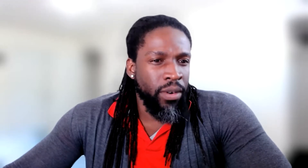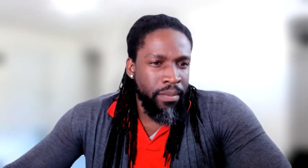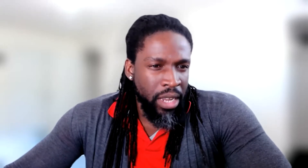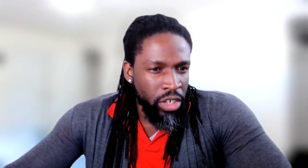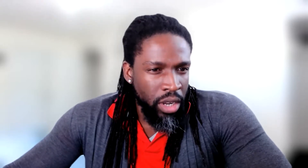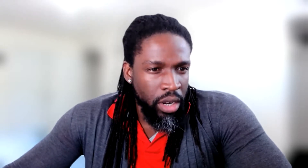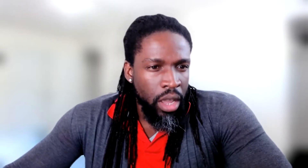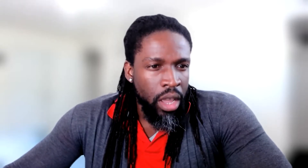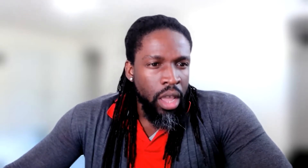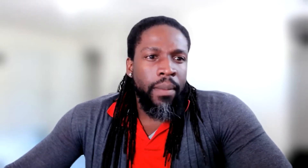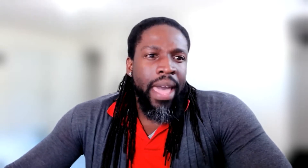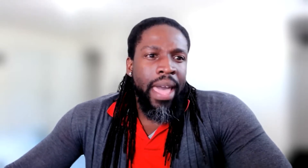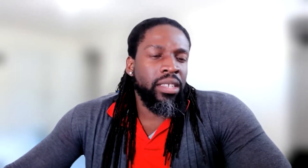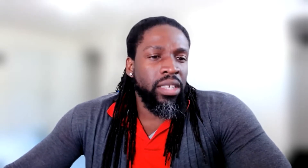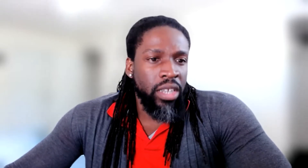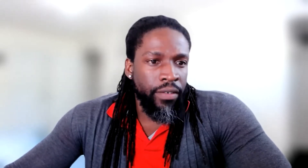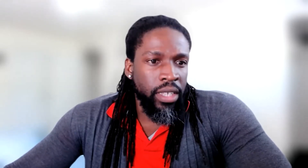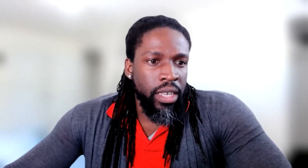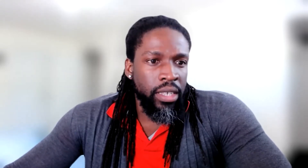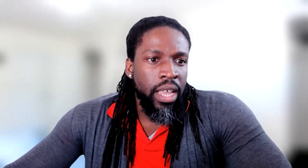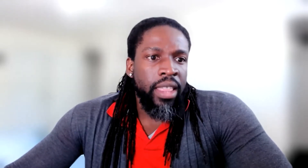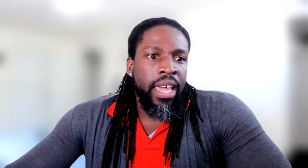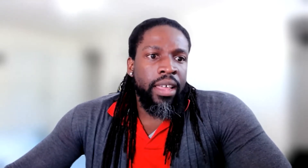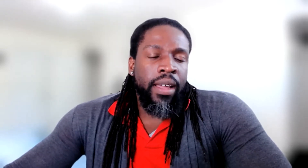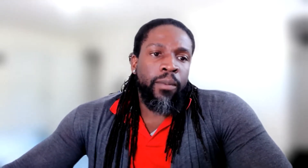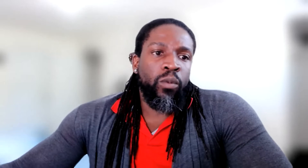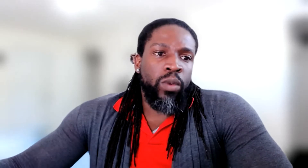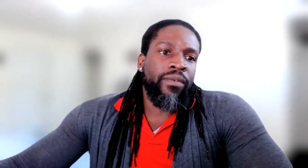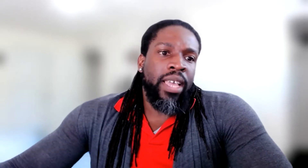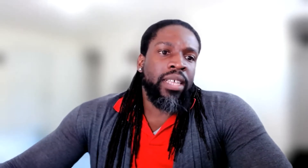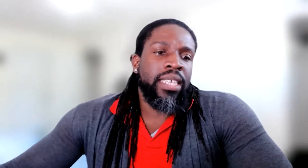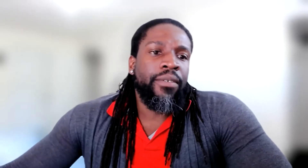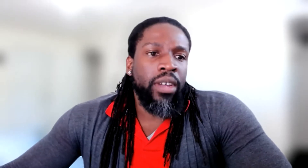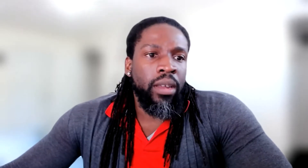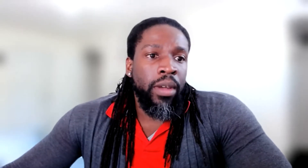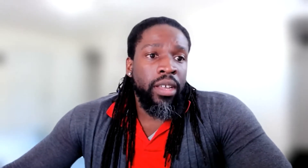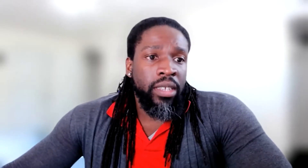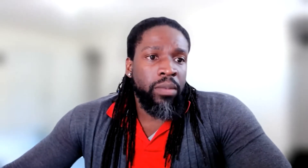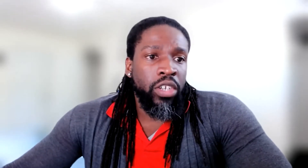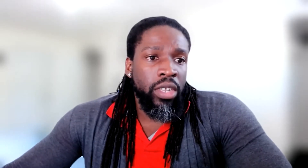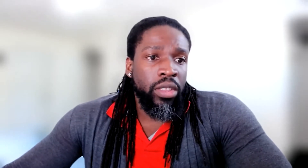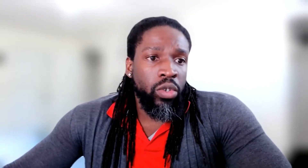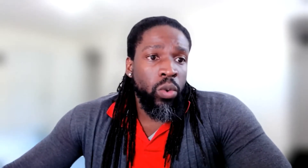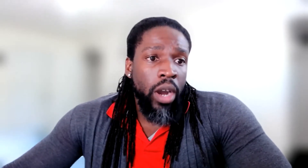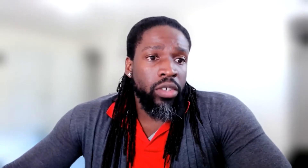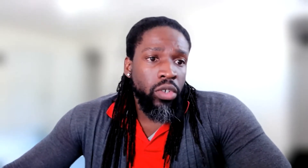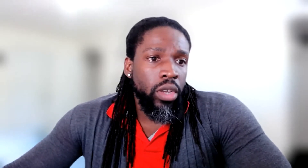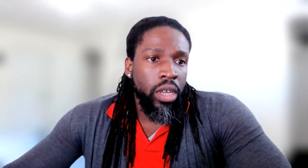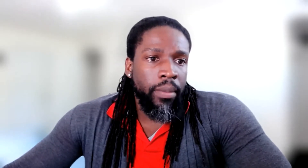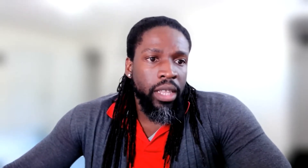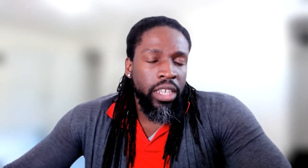to information, access to services that we face as African Americans, especially those who